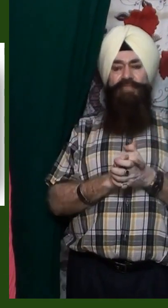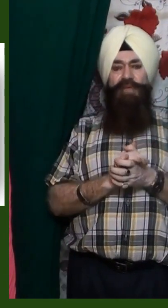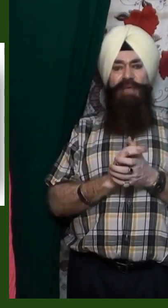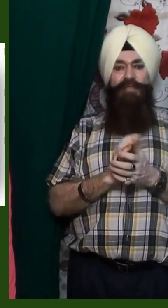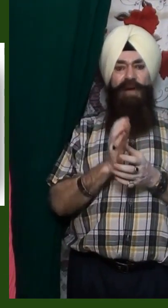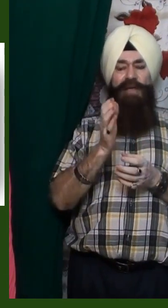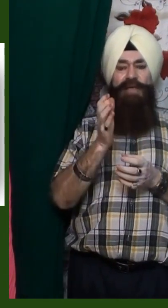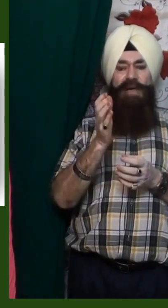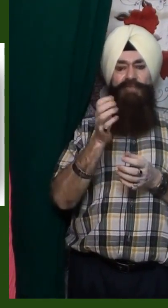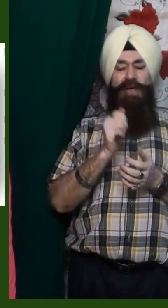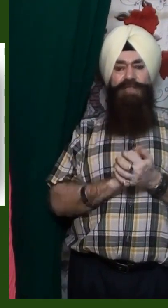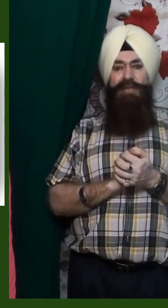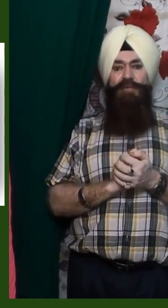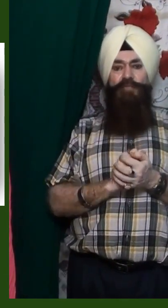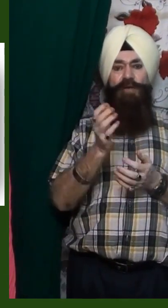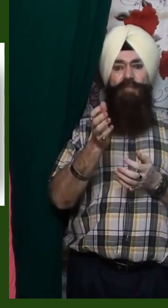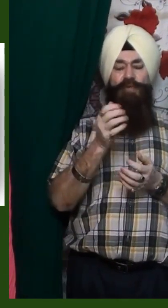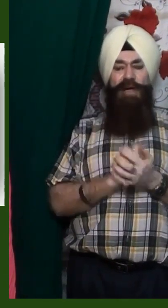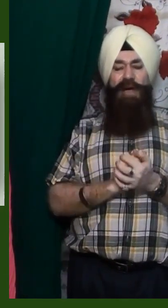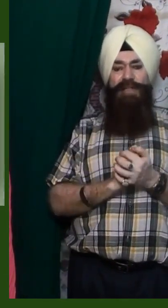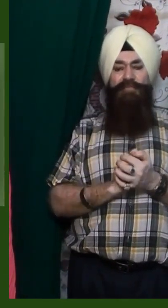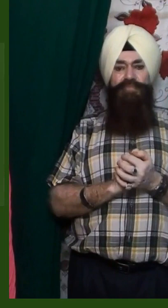for if I say a question,